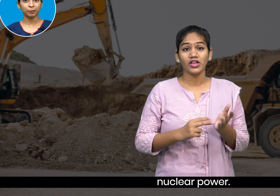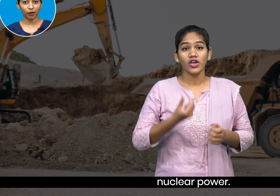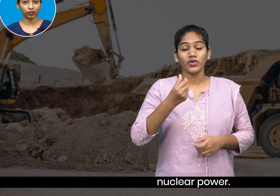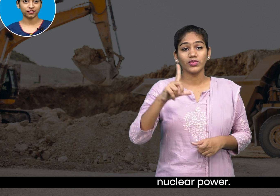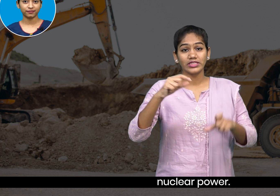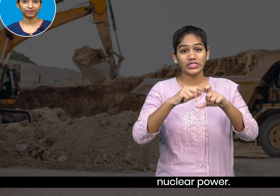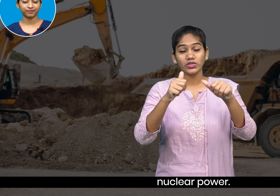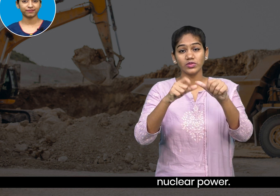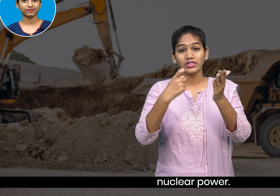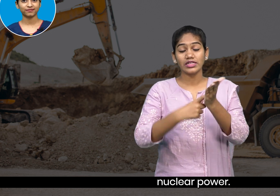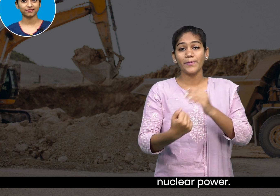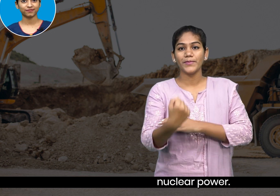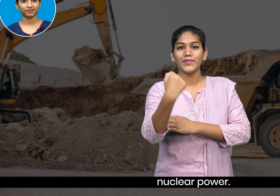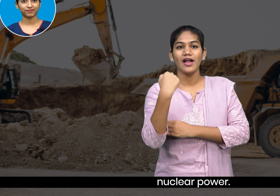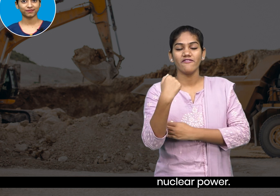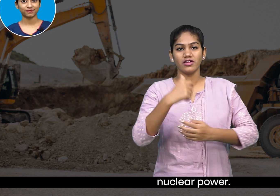Nuclear power.